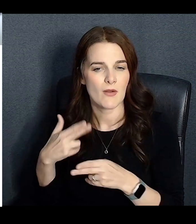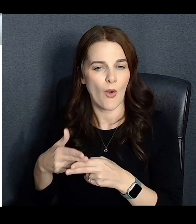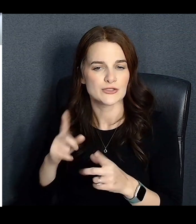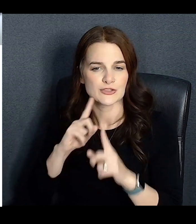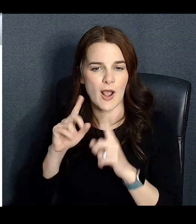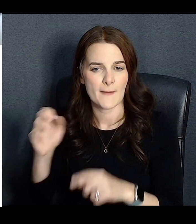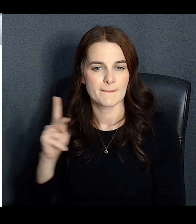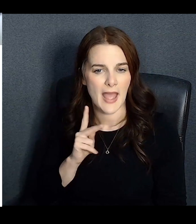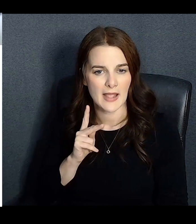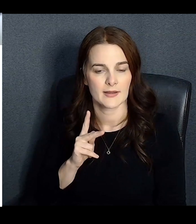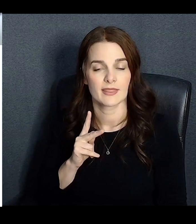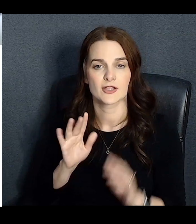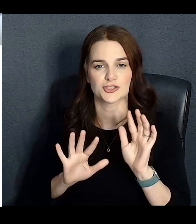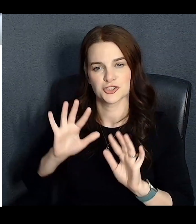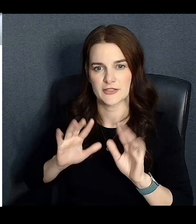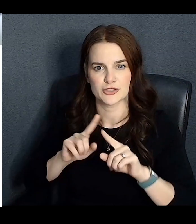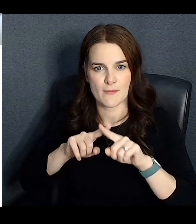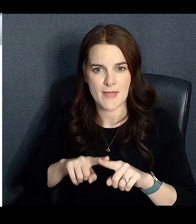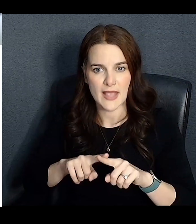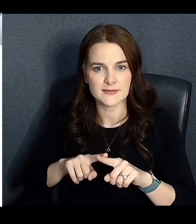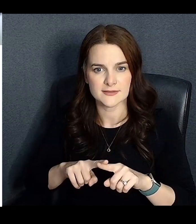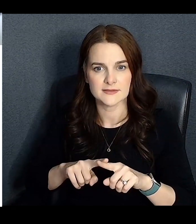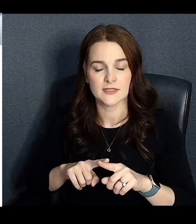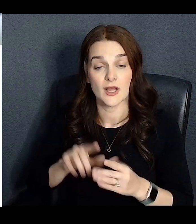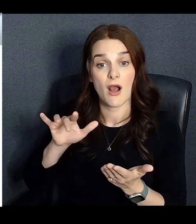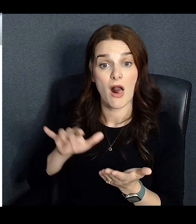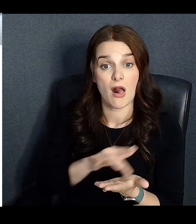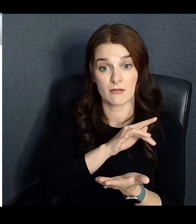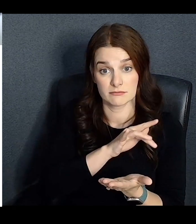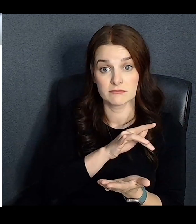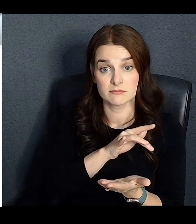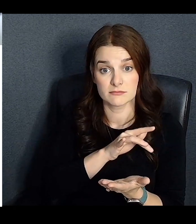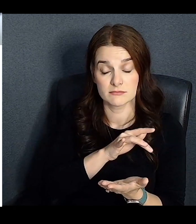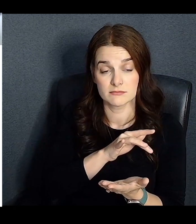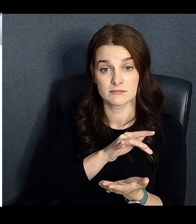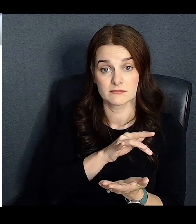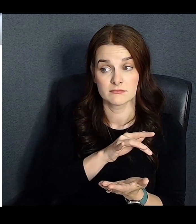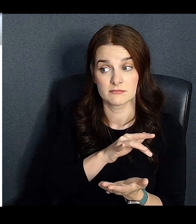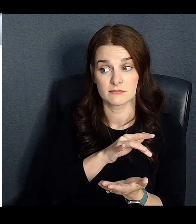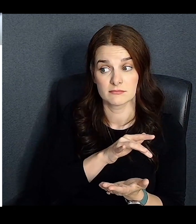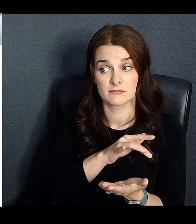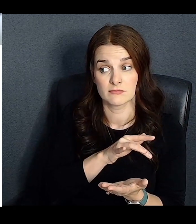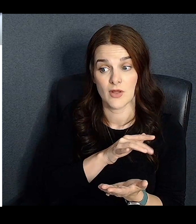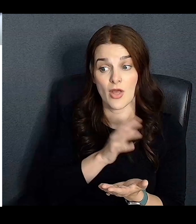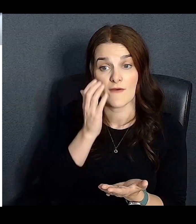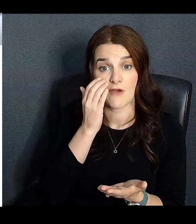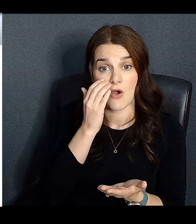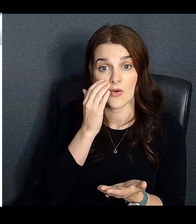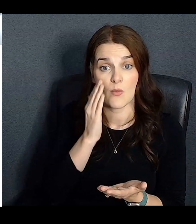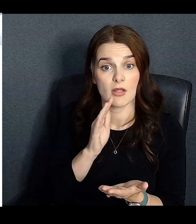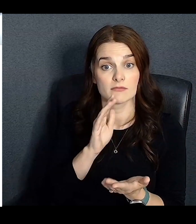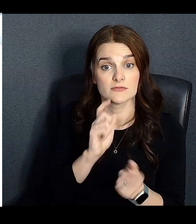are gesture-based kind of ways in which you can navigate. So by swiping over, right,